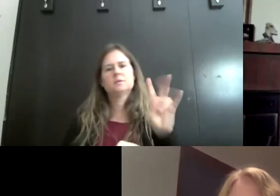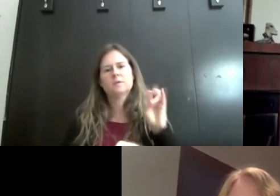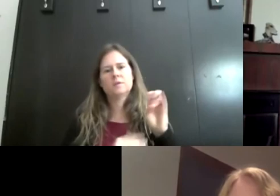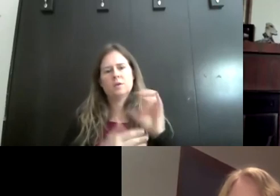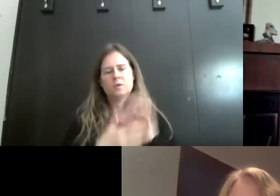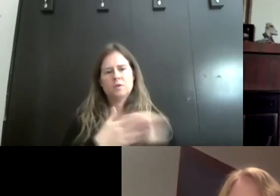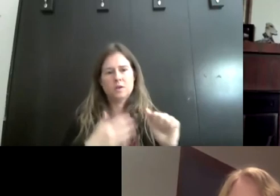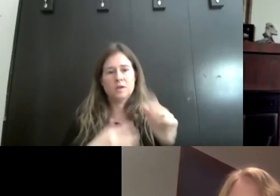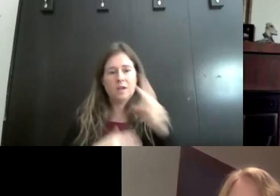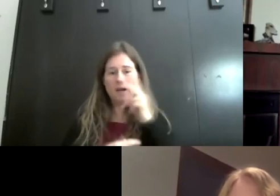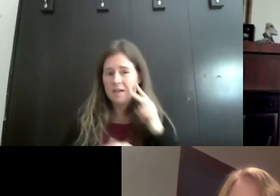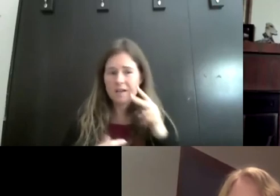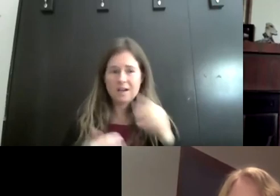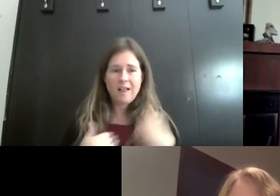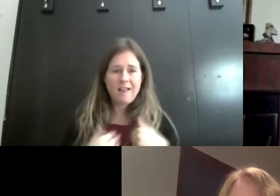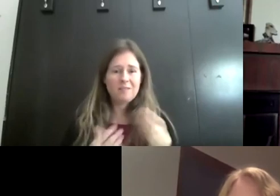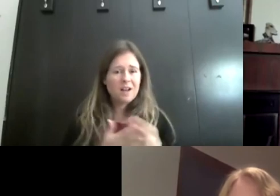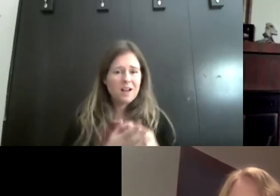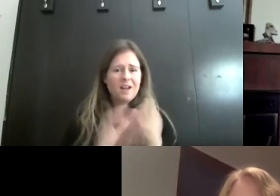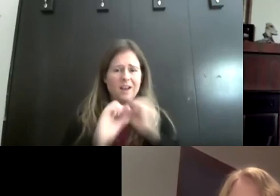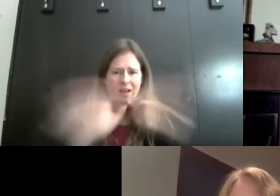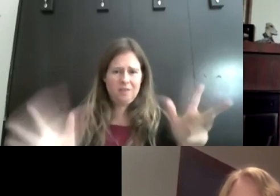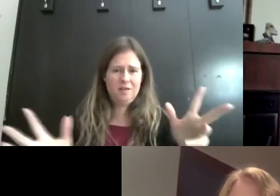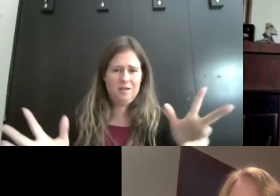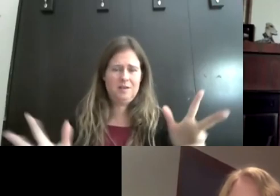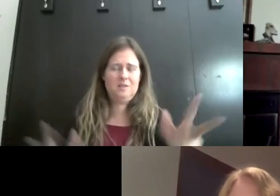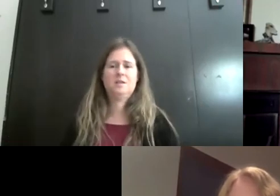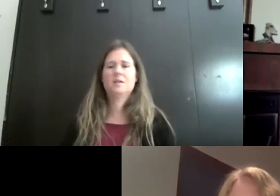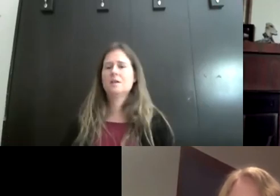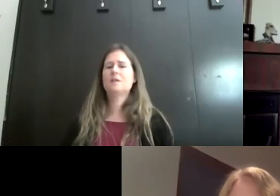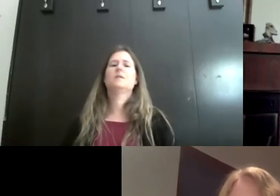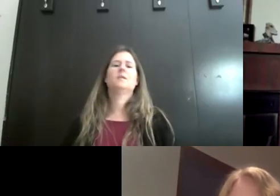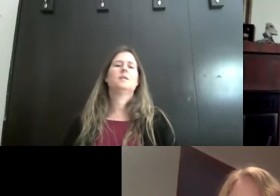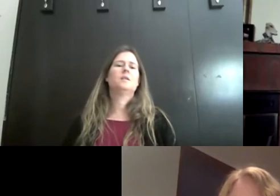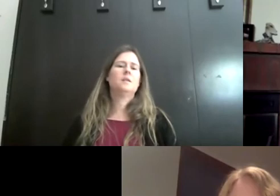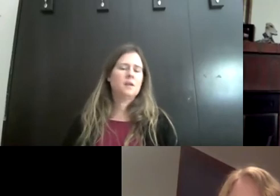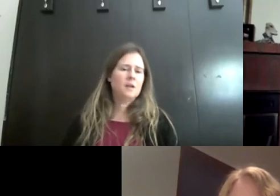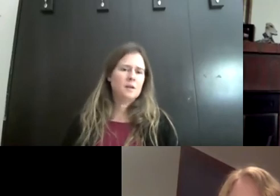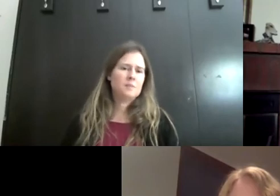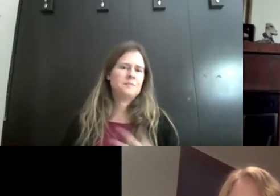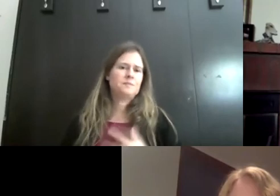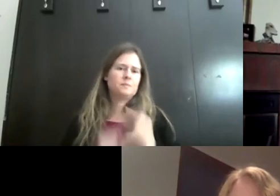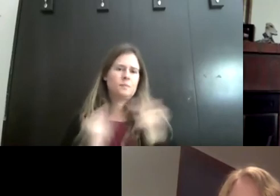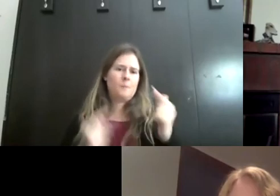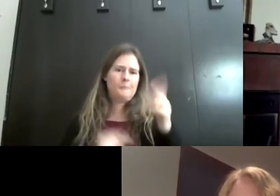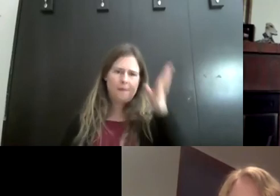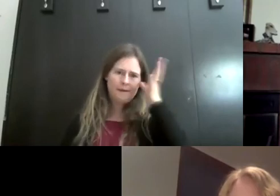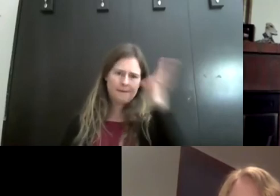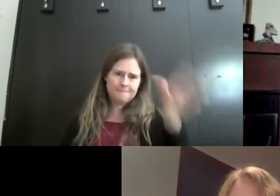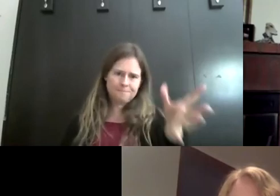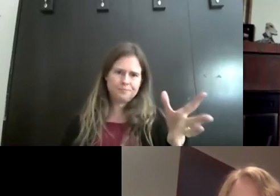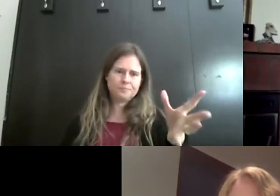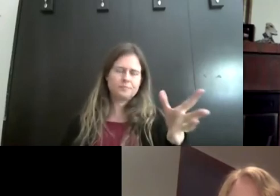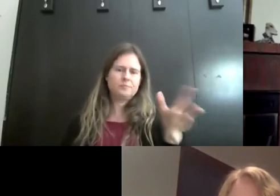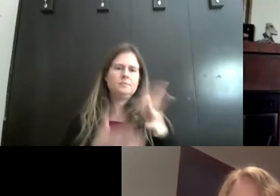in 1870 didn't have $6 or $7, let alone $600 or $700. So my great-grandfather was an indentured servant.